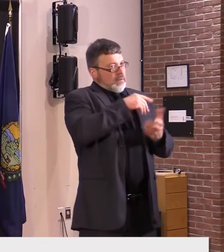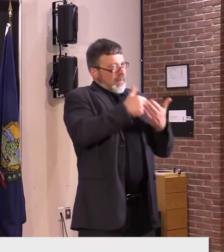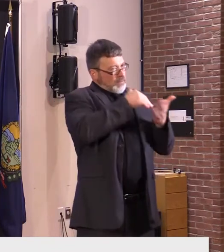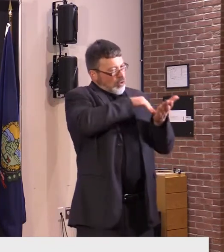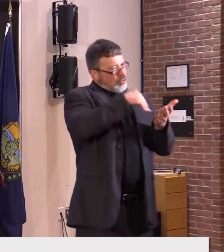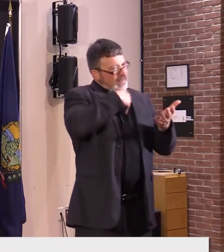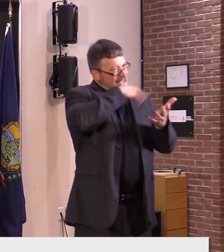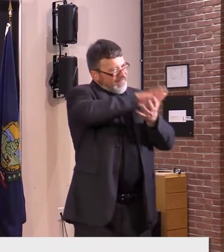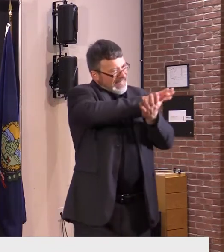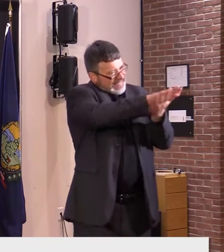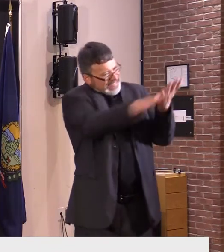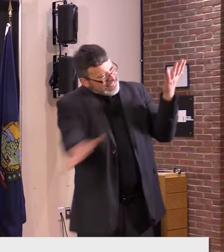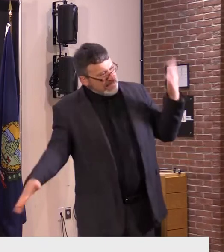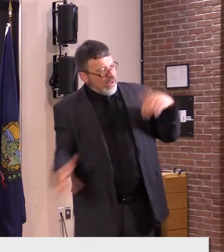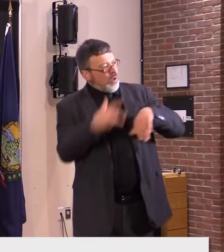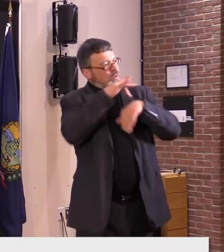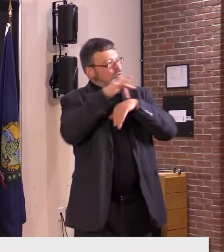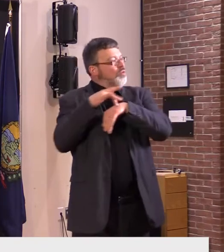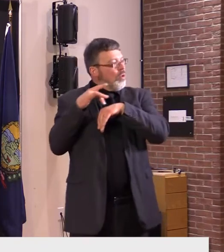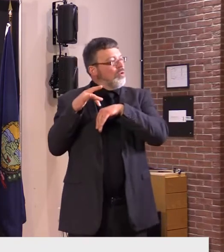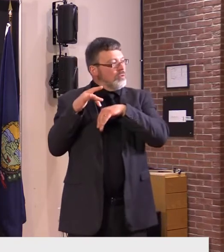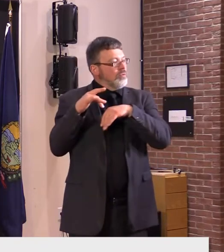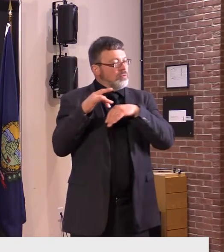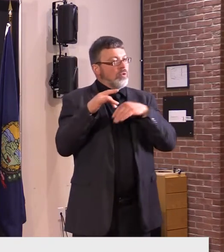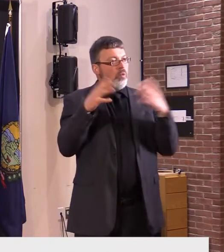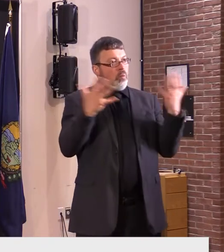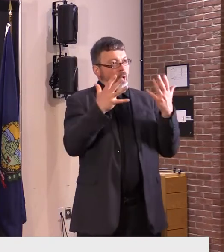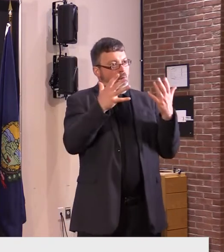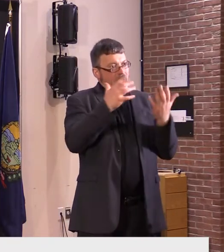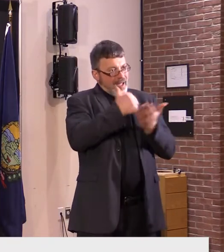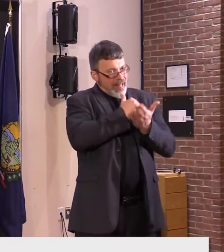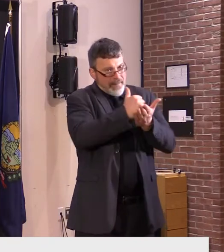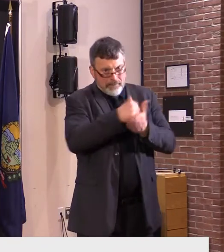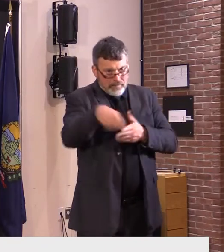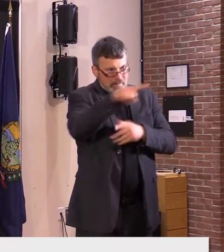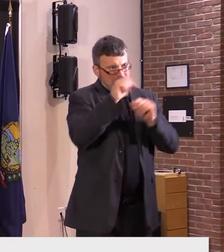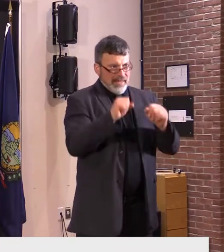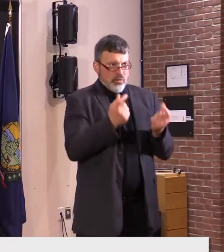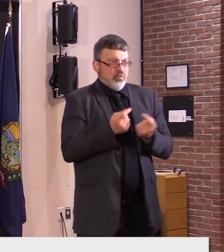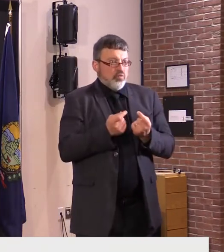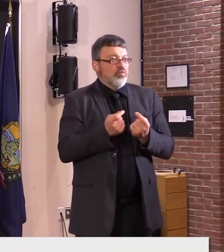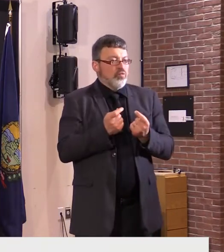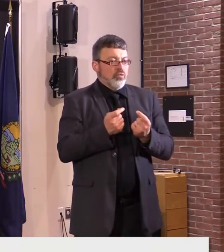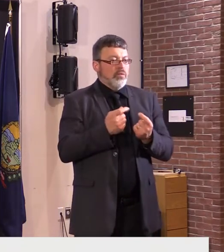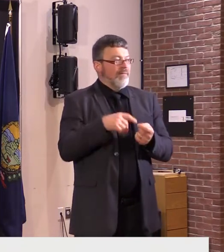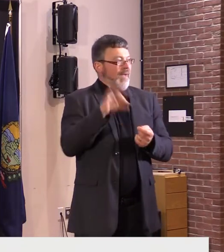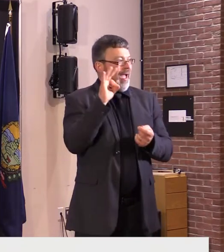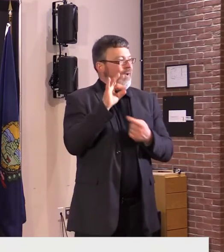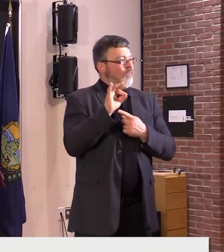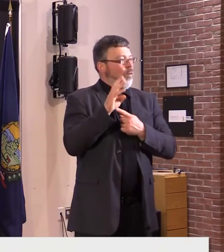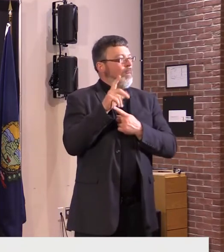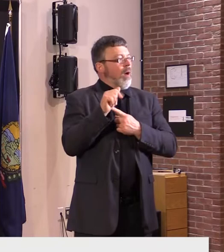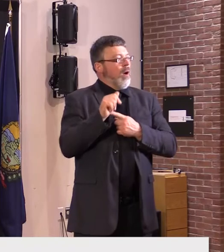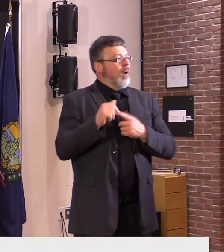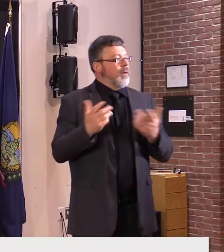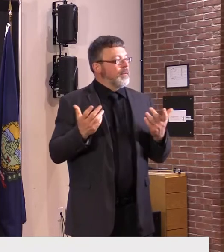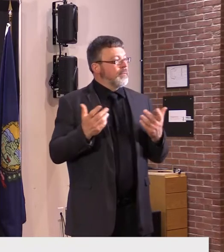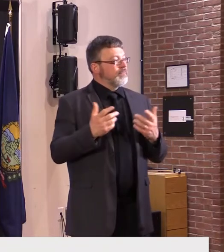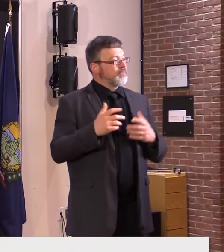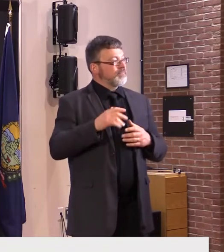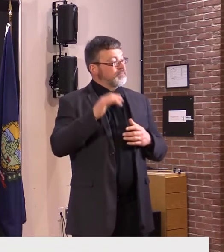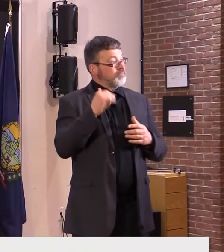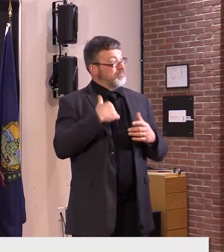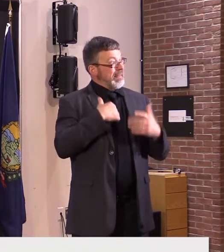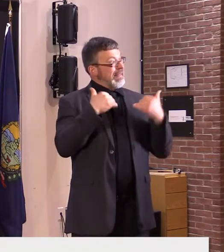where they can find this valuable commodity. But it's very hard to tell them something proactive they can